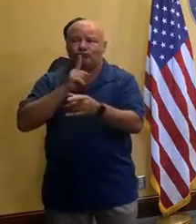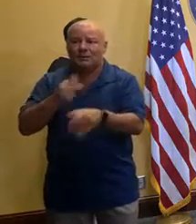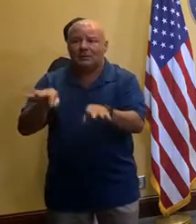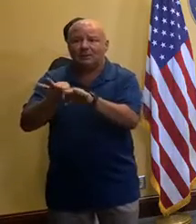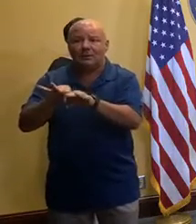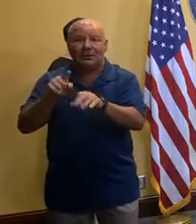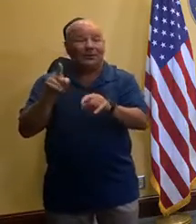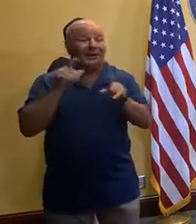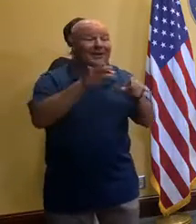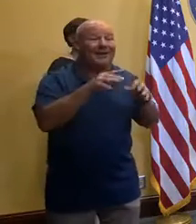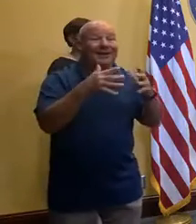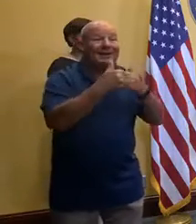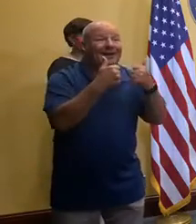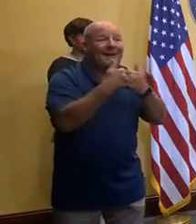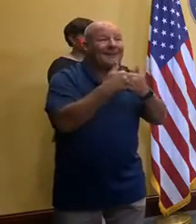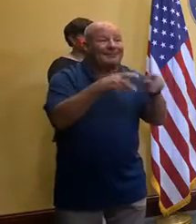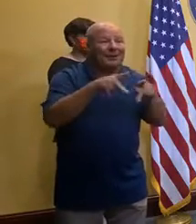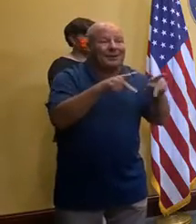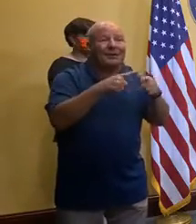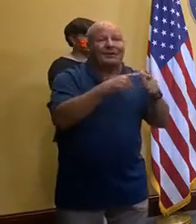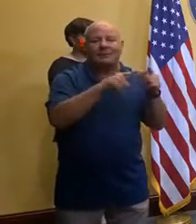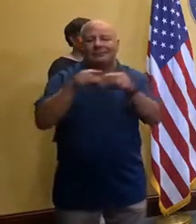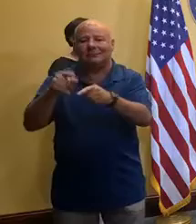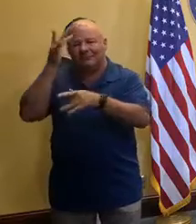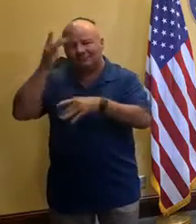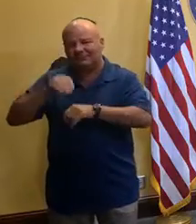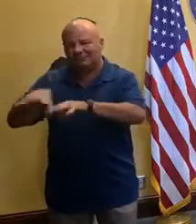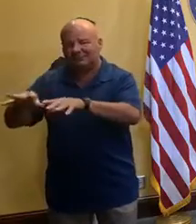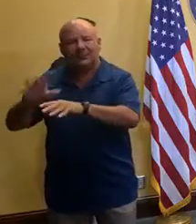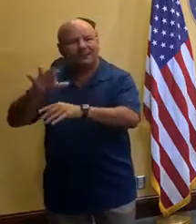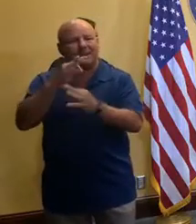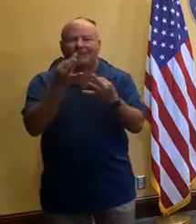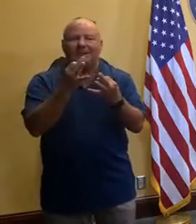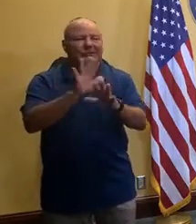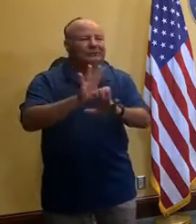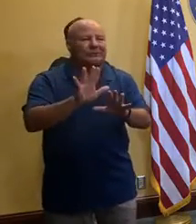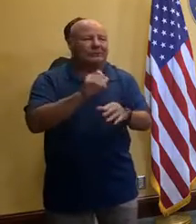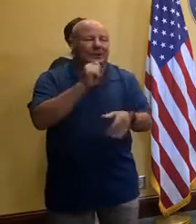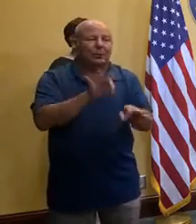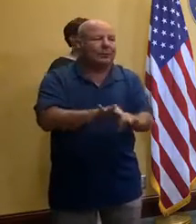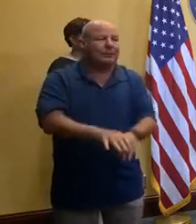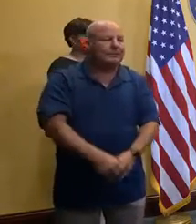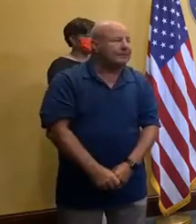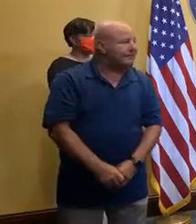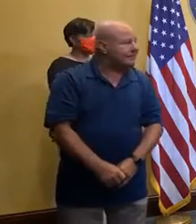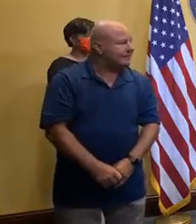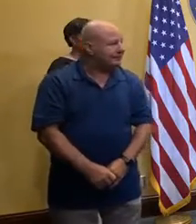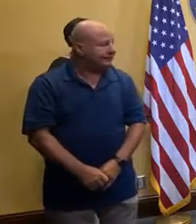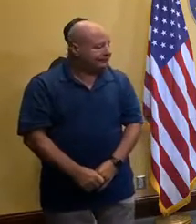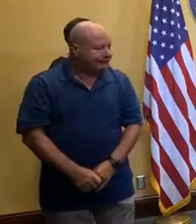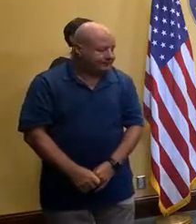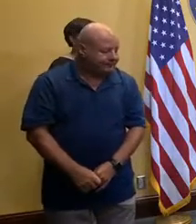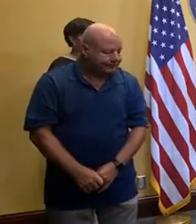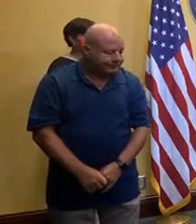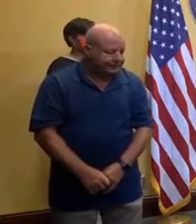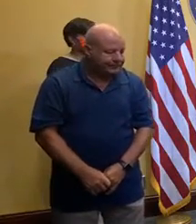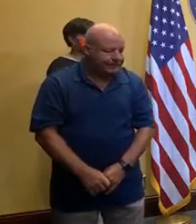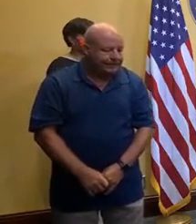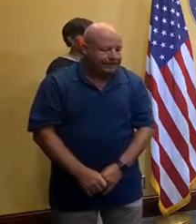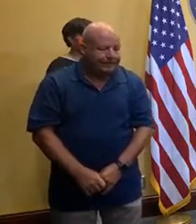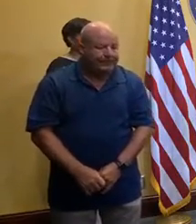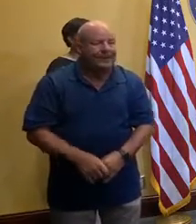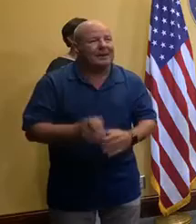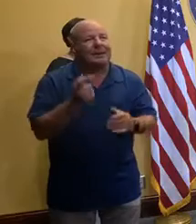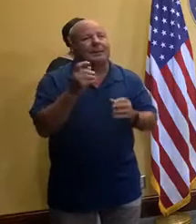ill if you were to get COVID at a party. It's just not worth it. To expound on what the